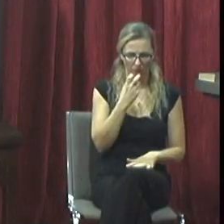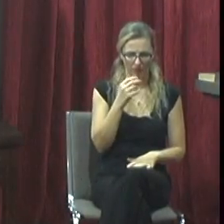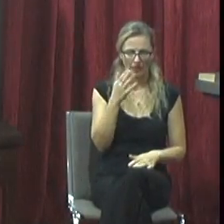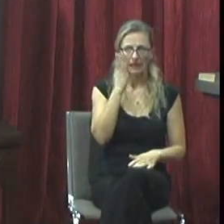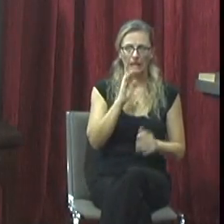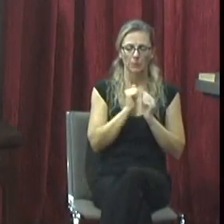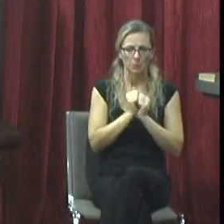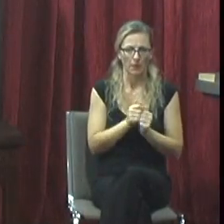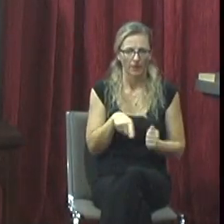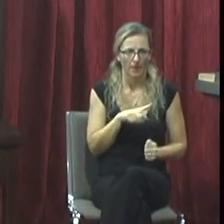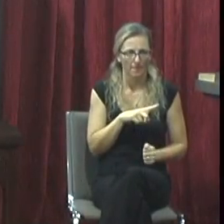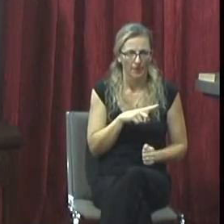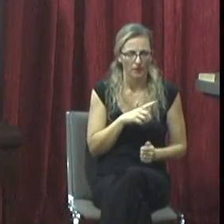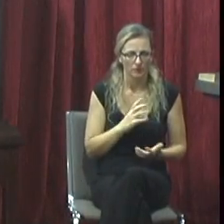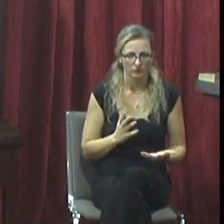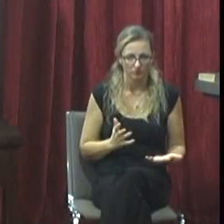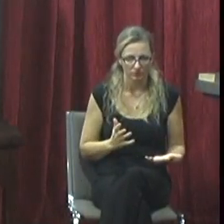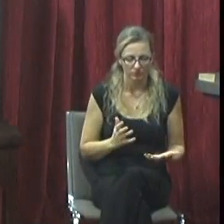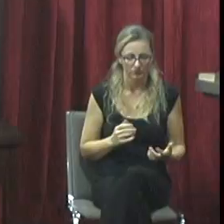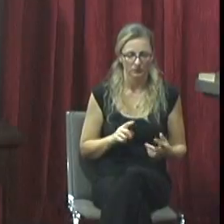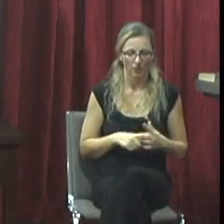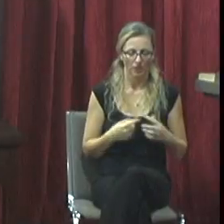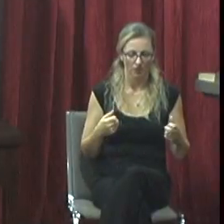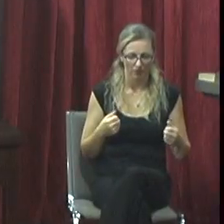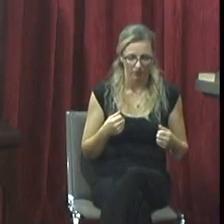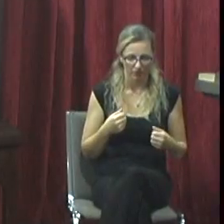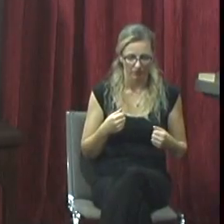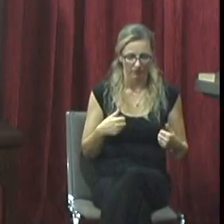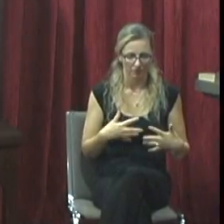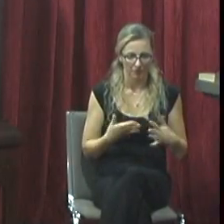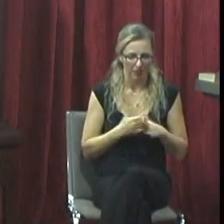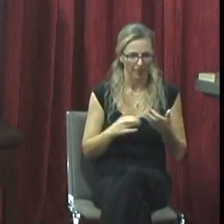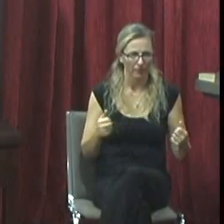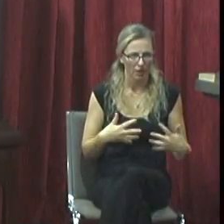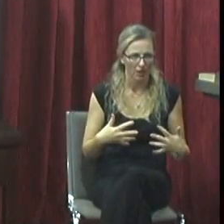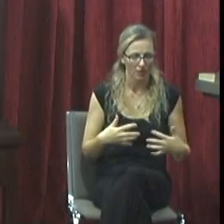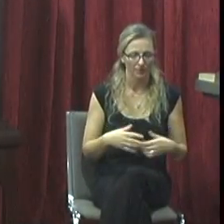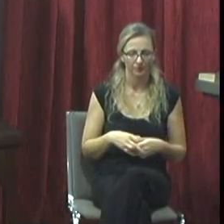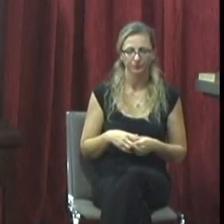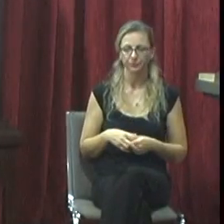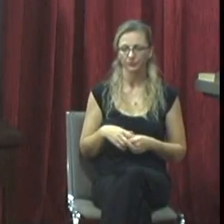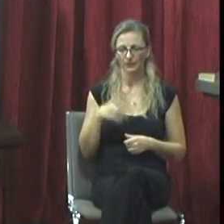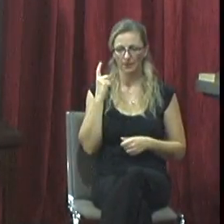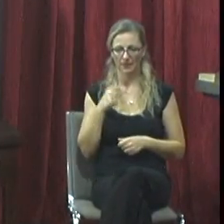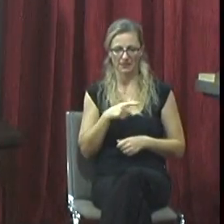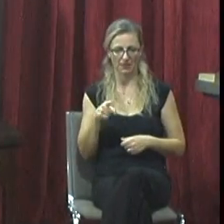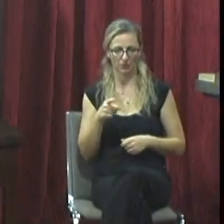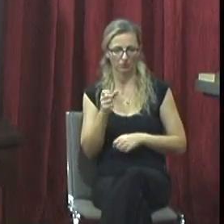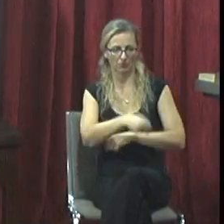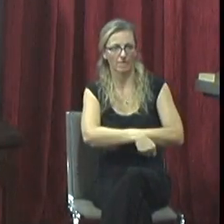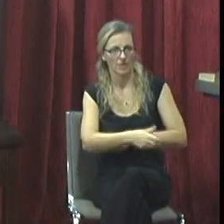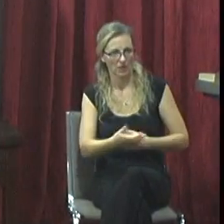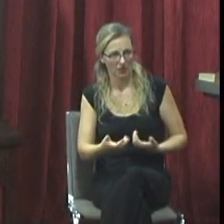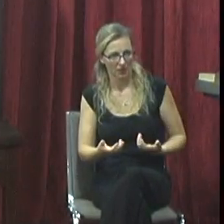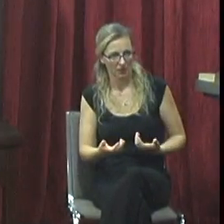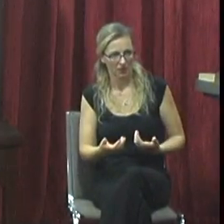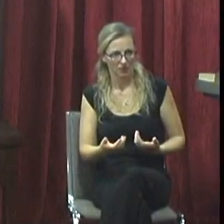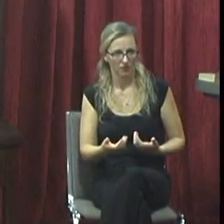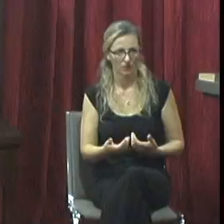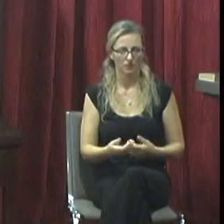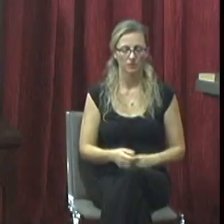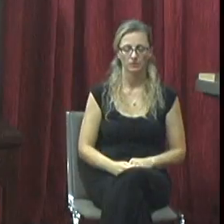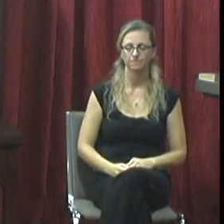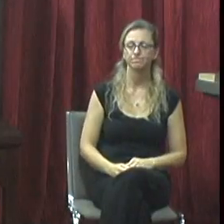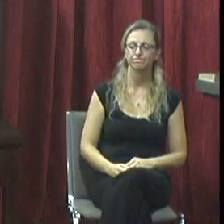They realized that all they had done, crossing the Jordan, taking Jericho, that was the hand of God. But now suddenly they're defeated by